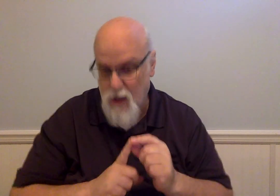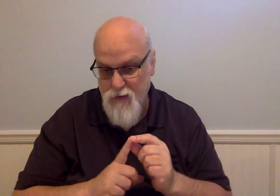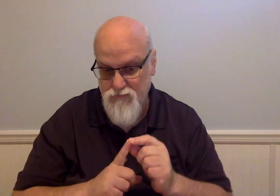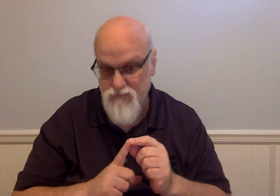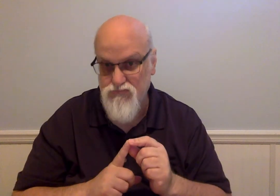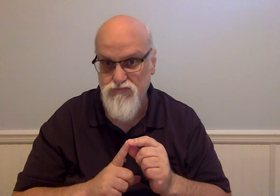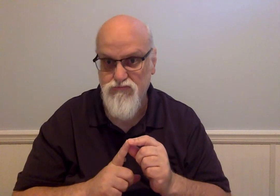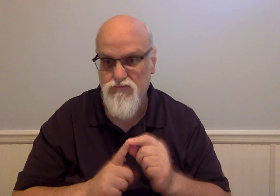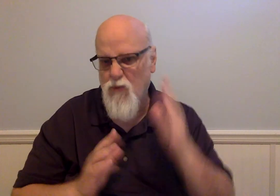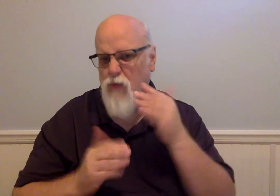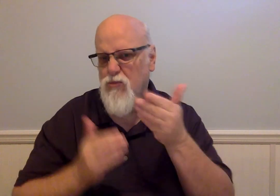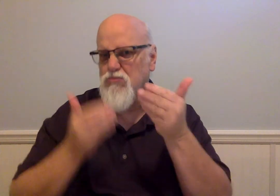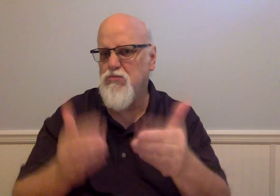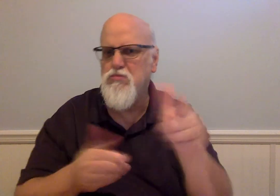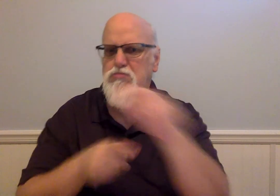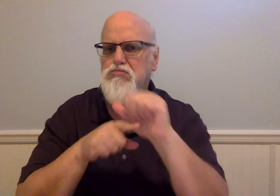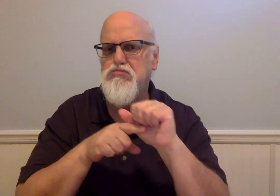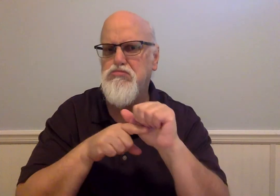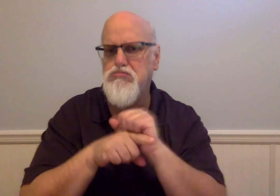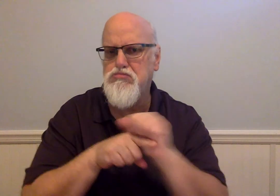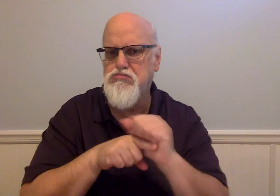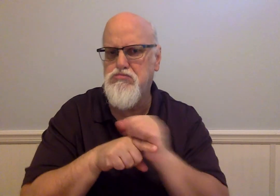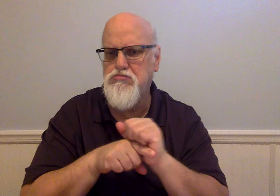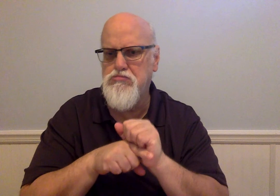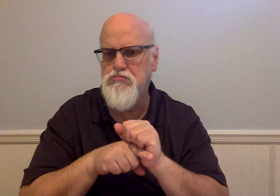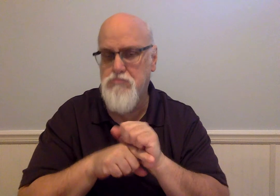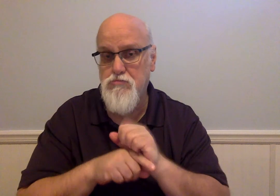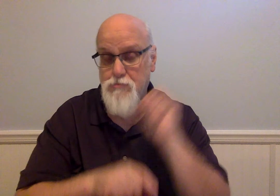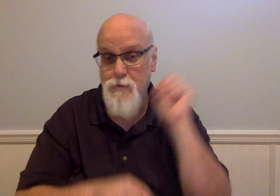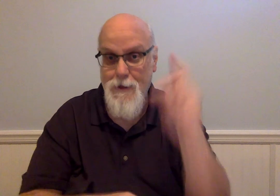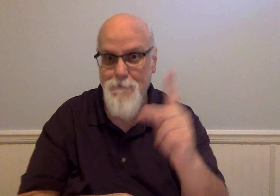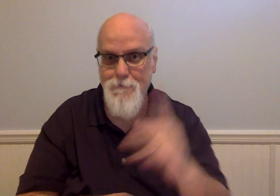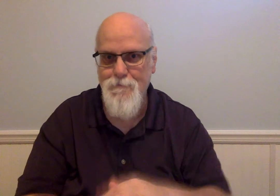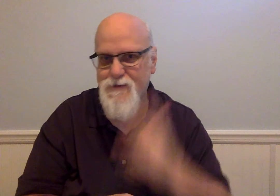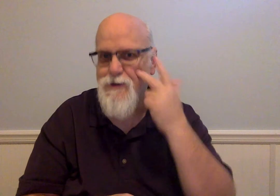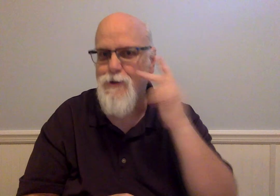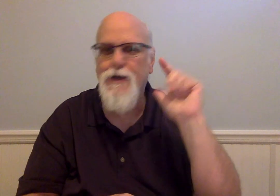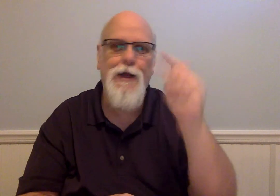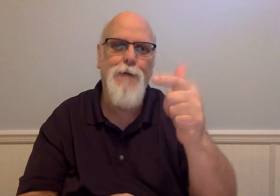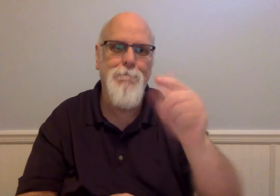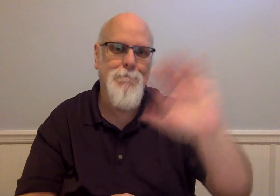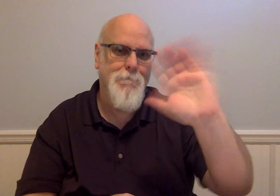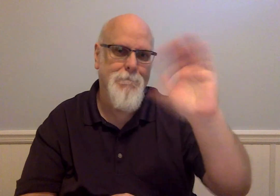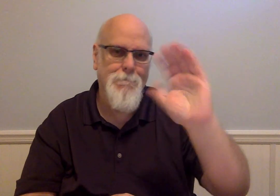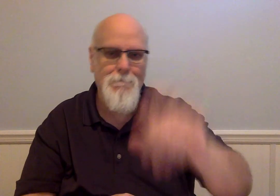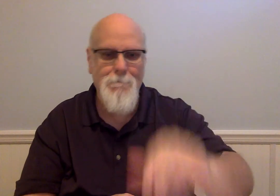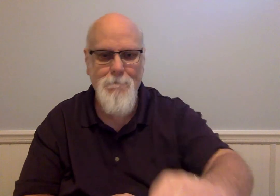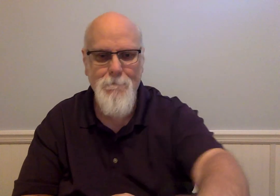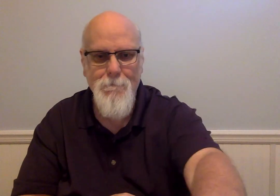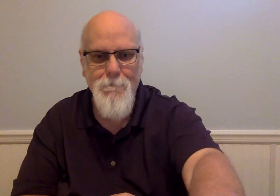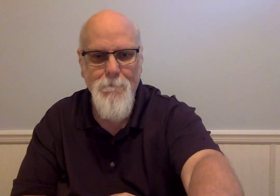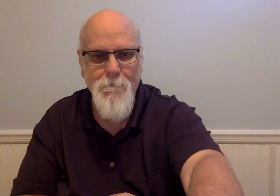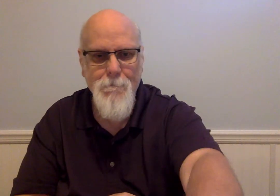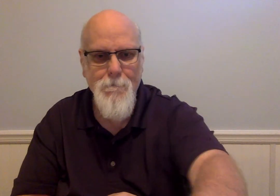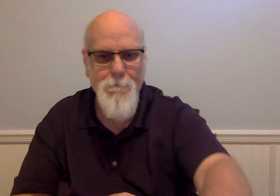for the city and places where you live. So go ahead and practice this, okay? I'll see you guys later. Bye.